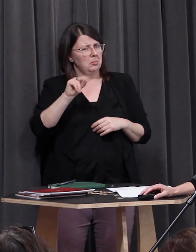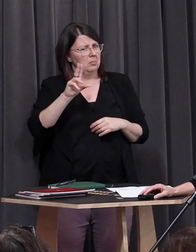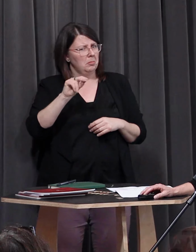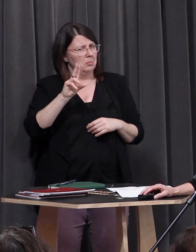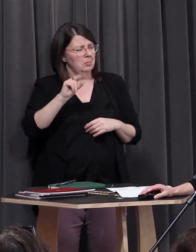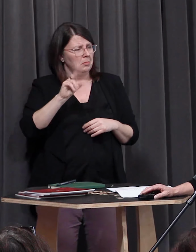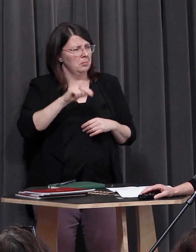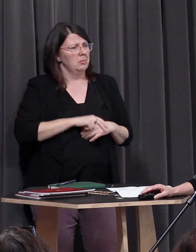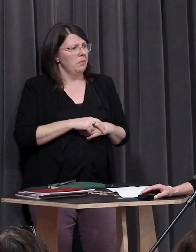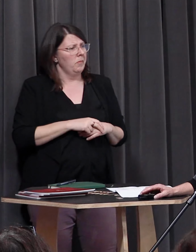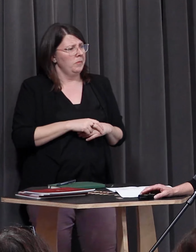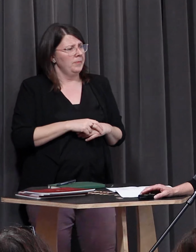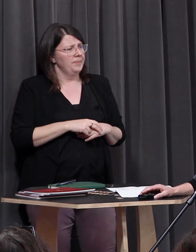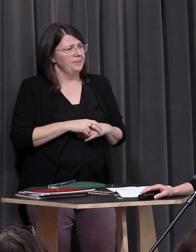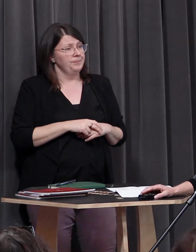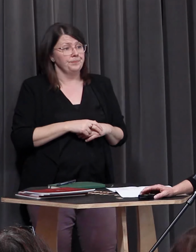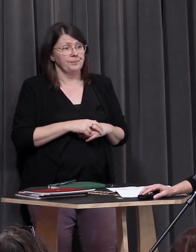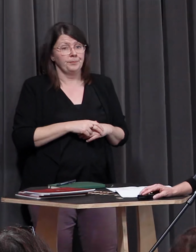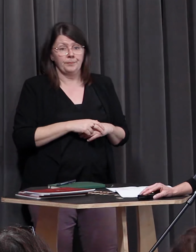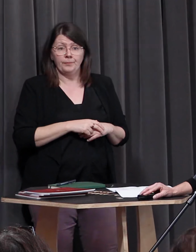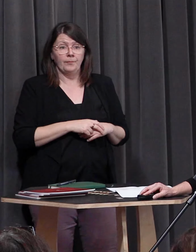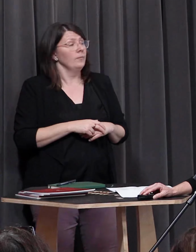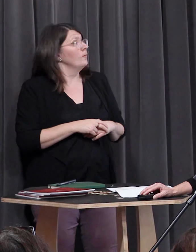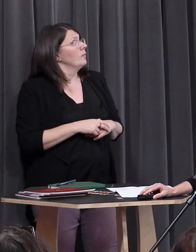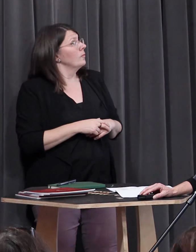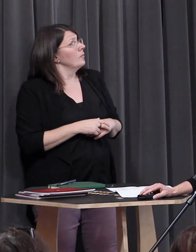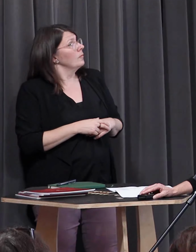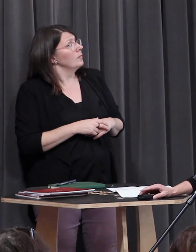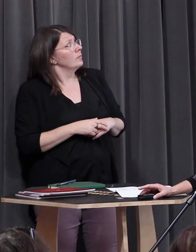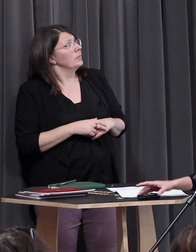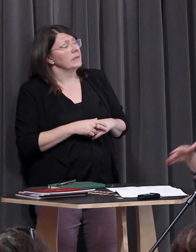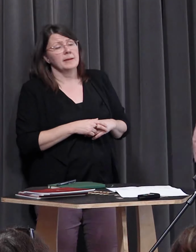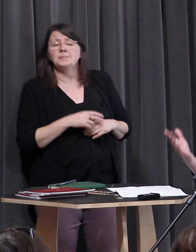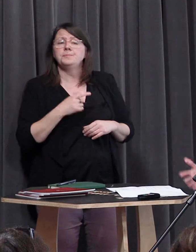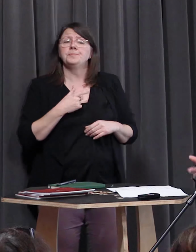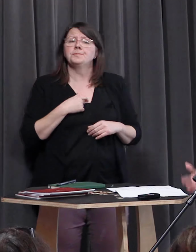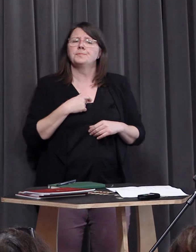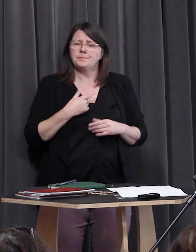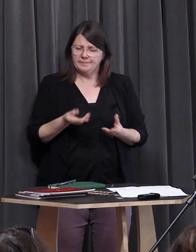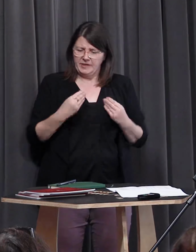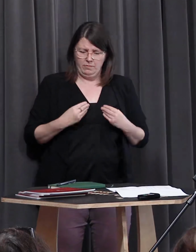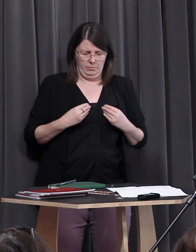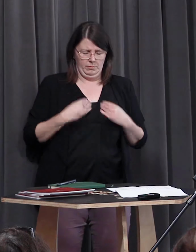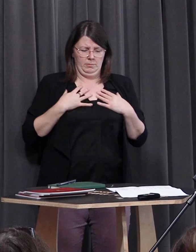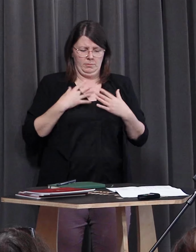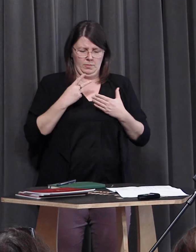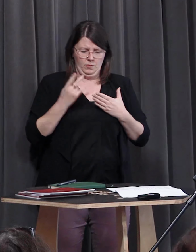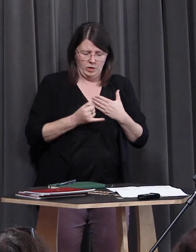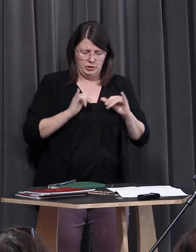So what I wanted to do in this project is I wanted to ask people, what is your sensory experience